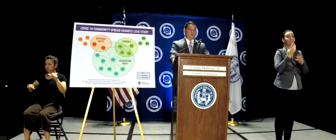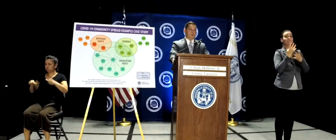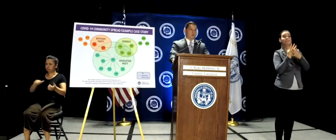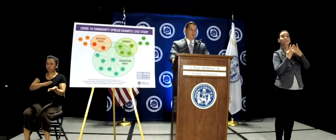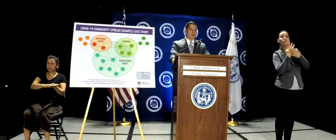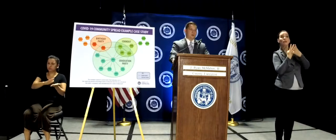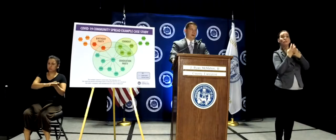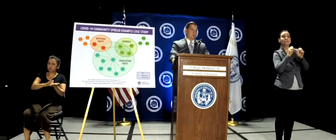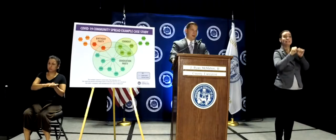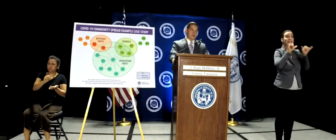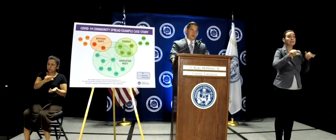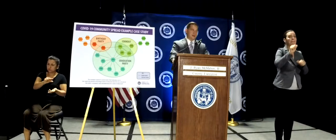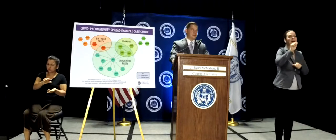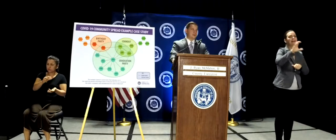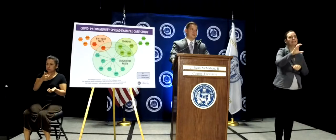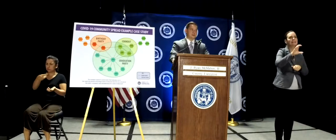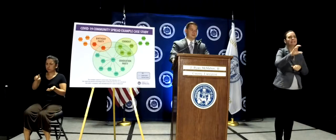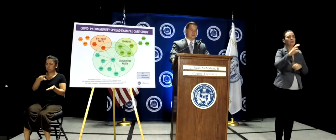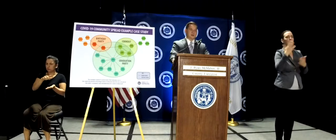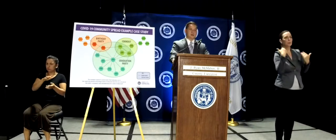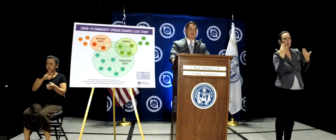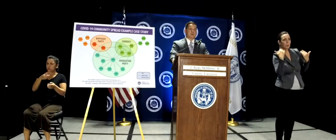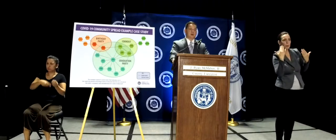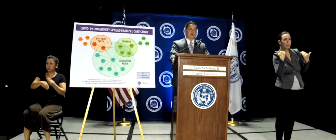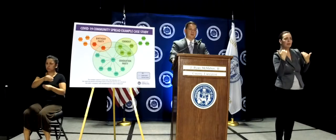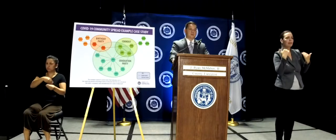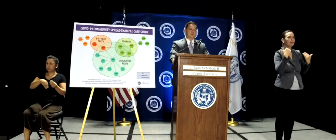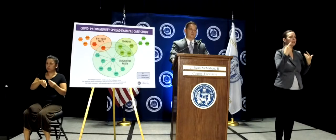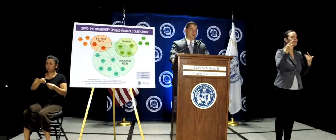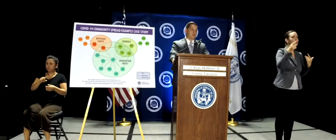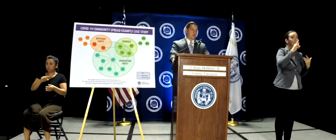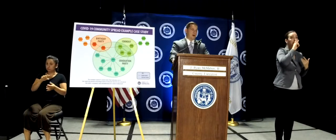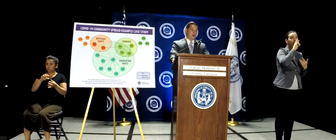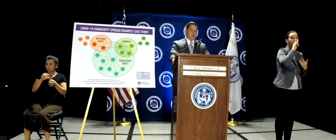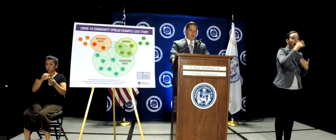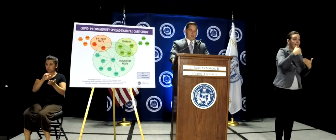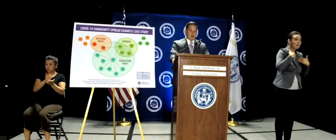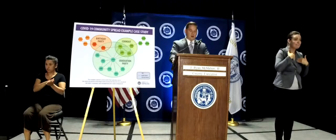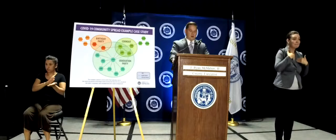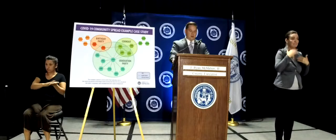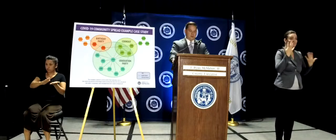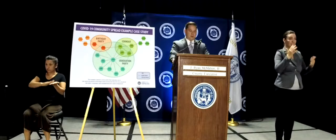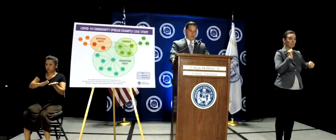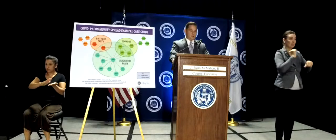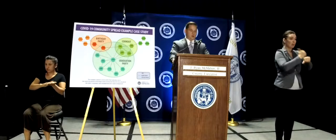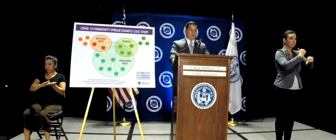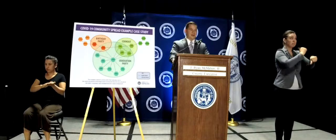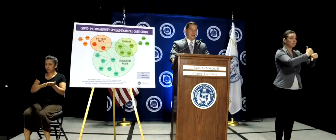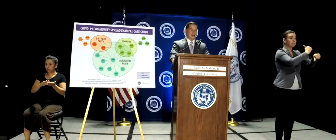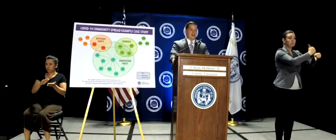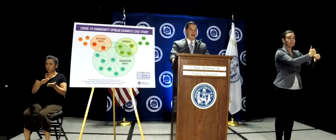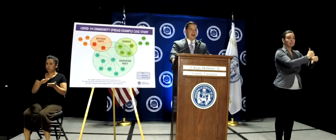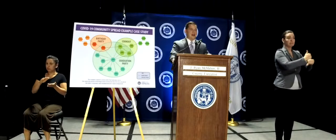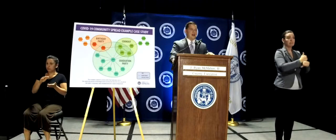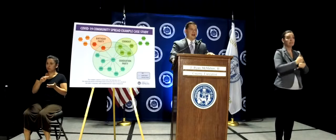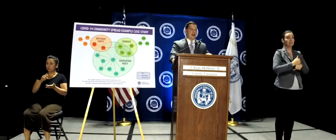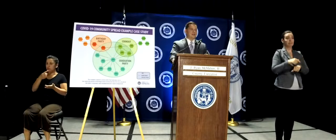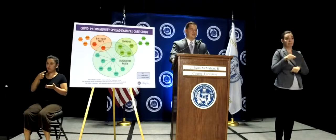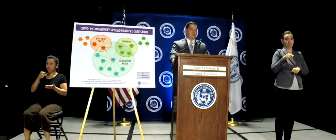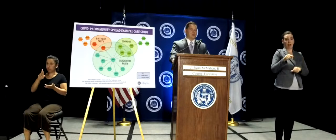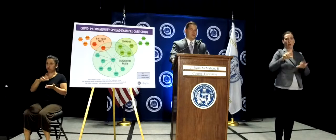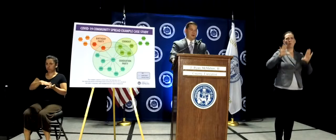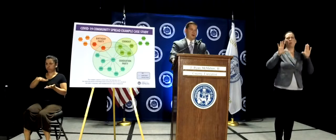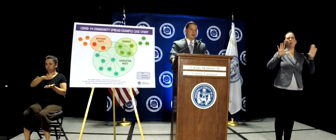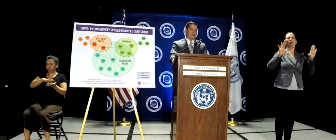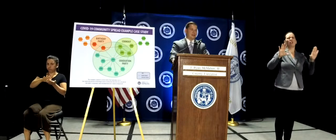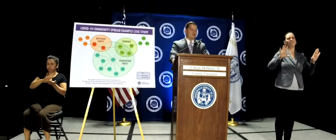great company locally out of Pulaski that does this and doing very, very well. And so I